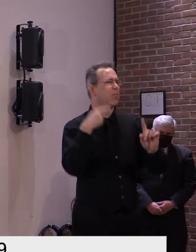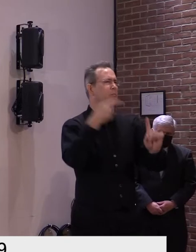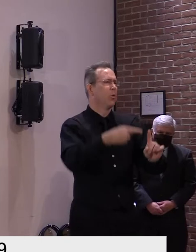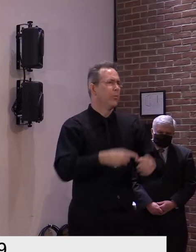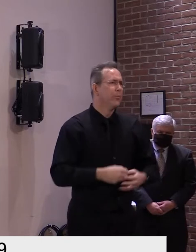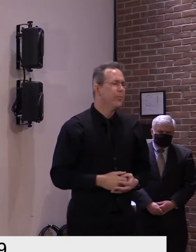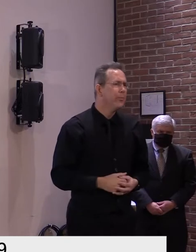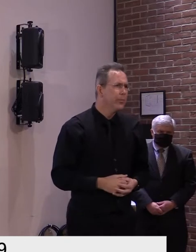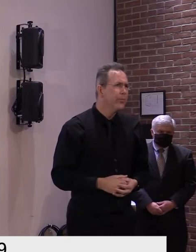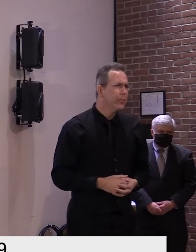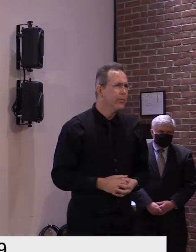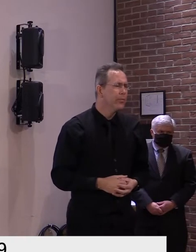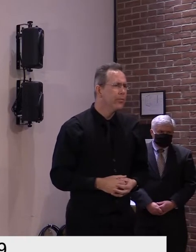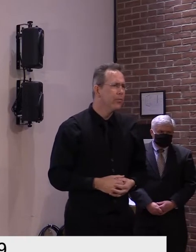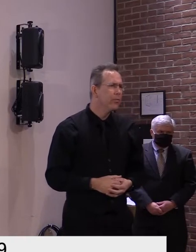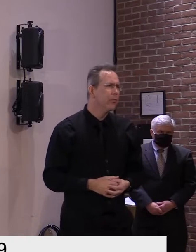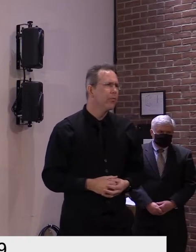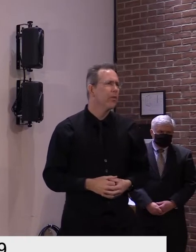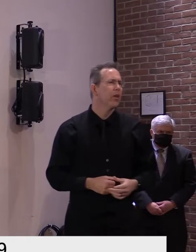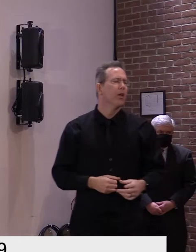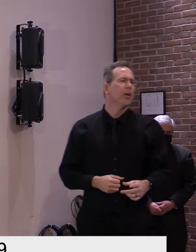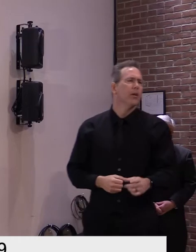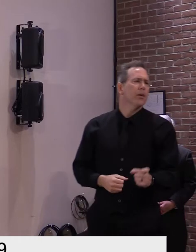So for people who are, maybe they're an